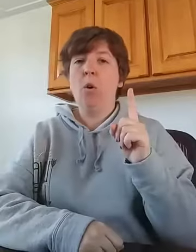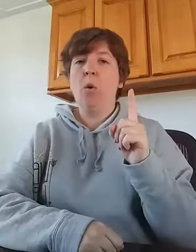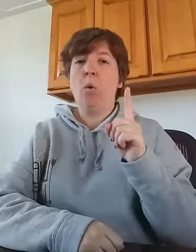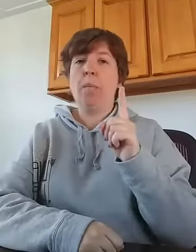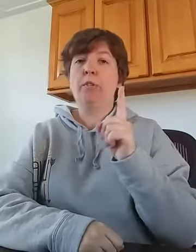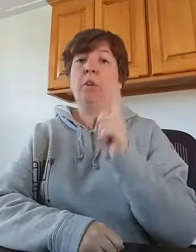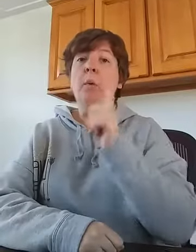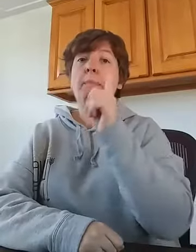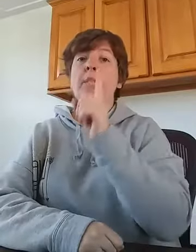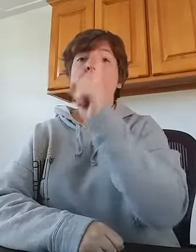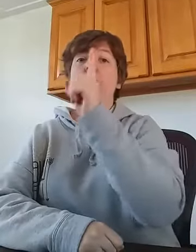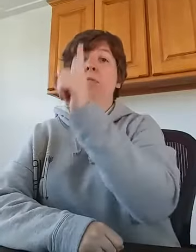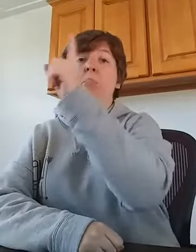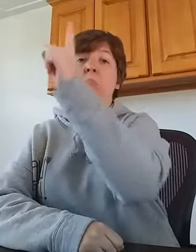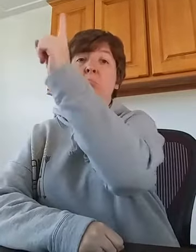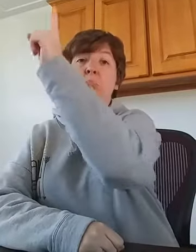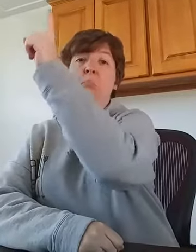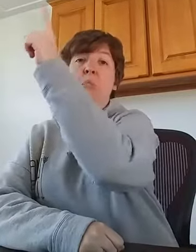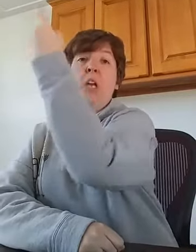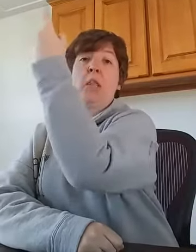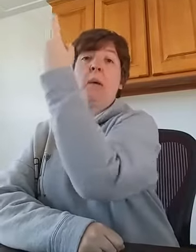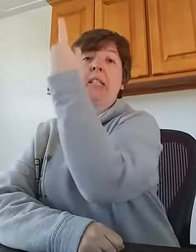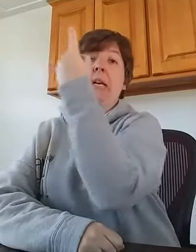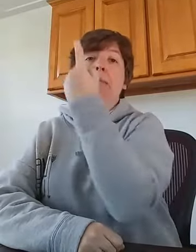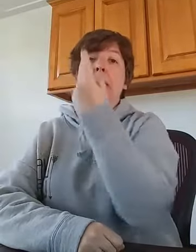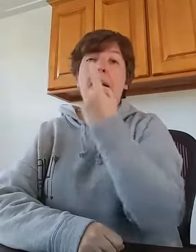or a person going upstairs, and then back downstairs.